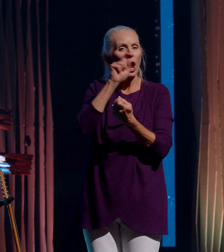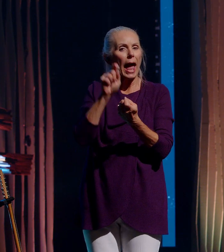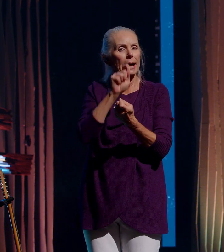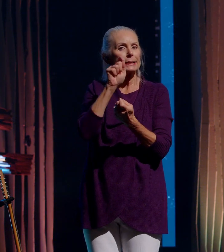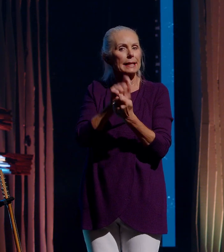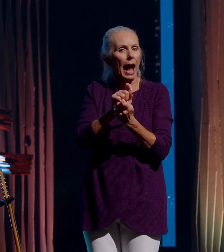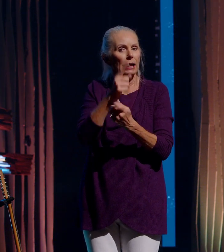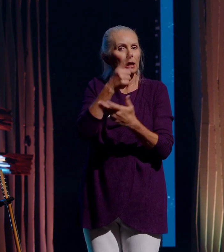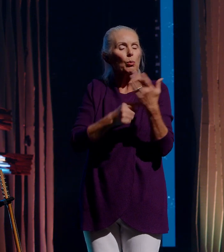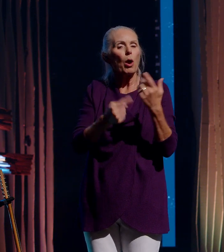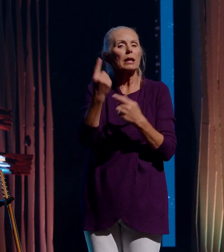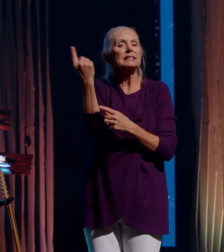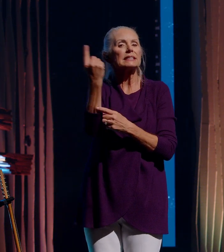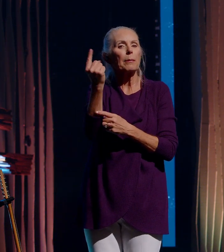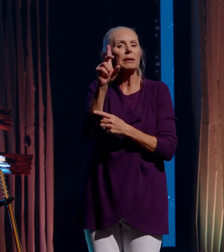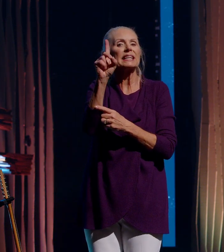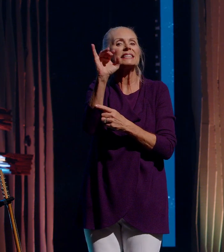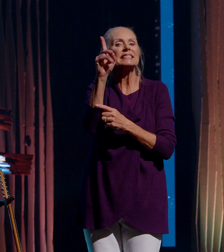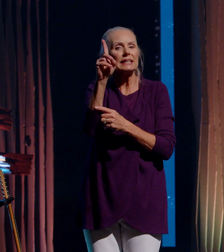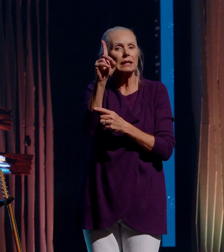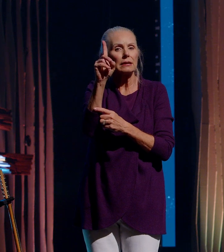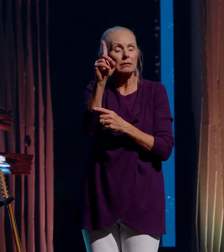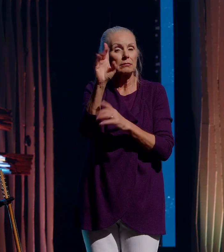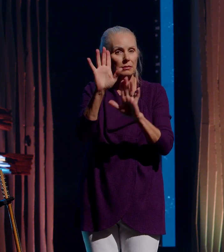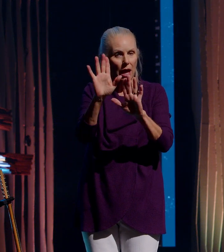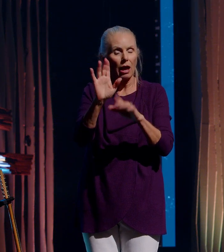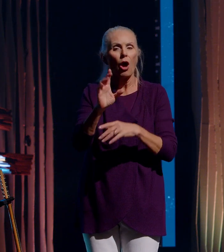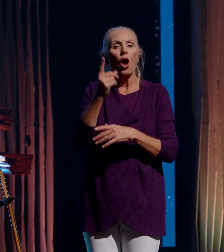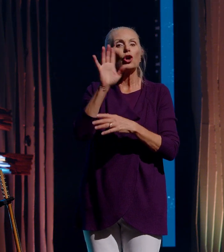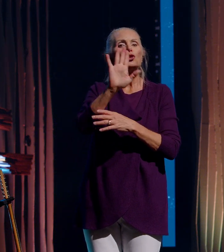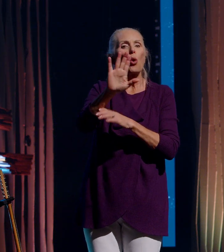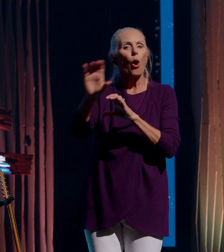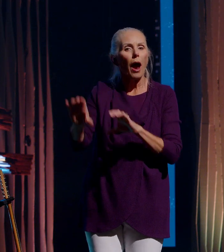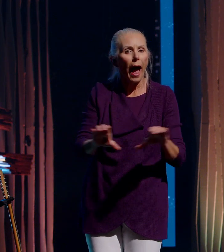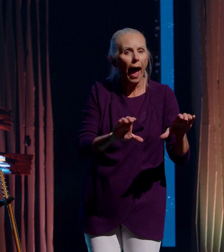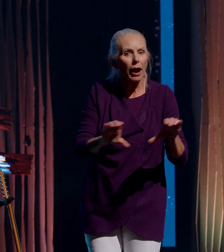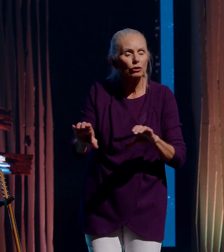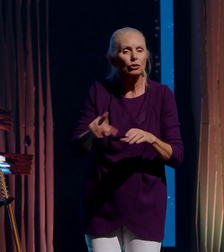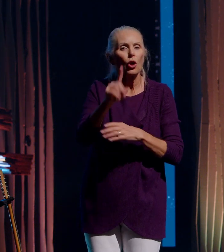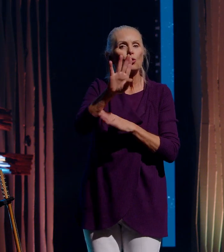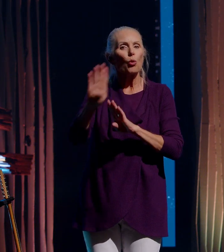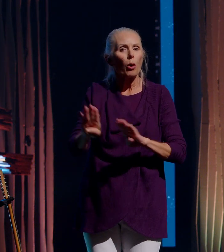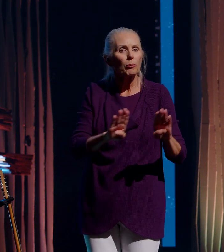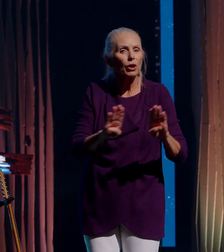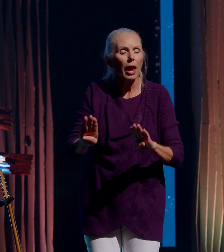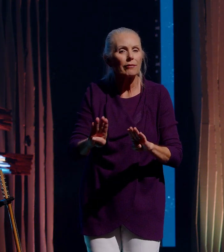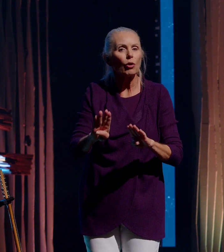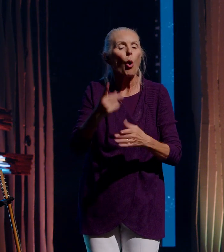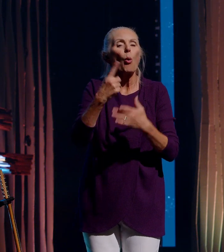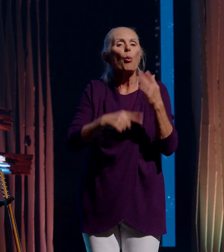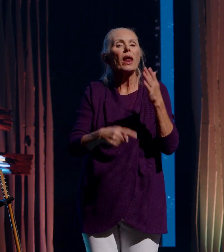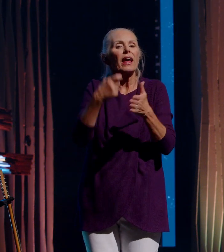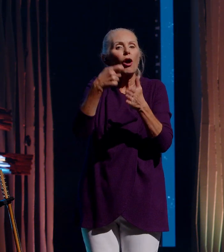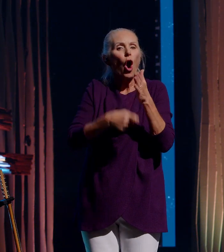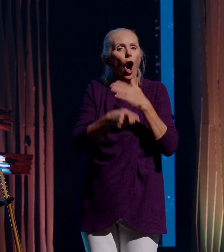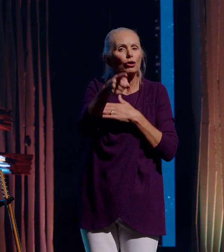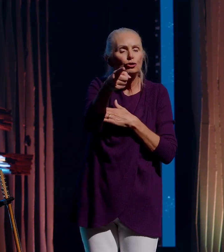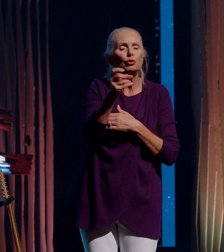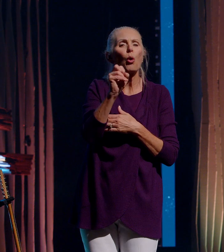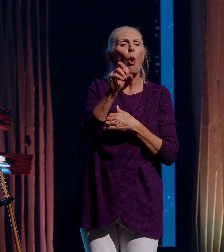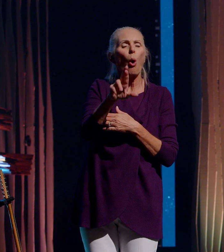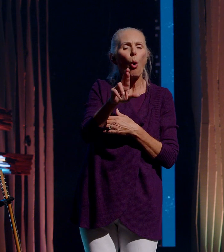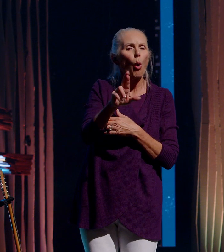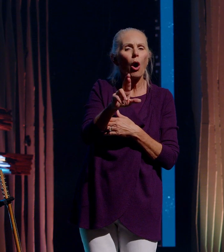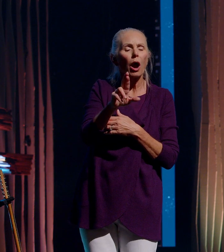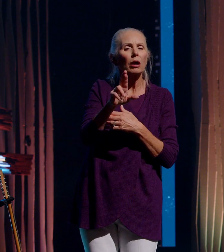is that someone has done for them. Exactly what it is that it might have cost them or would have taken them to give you what they have given